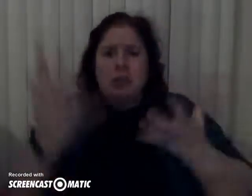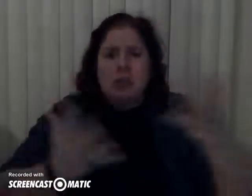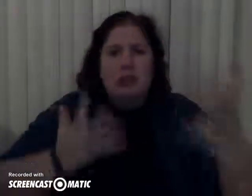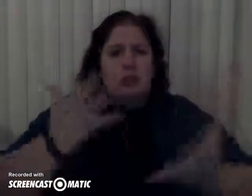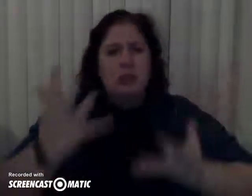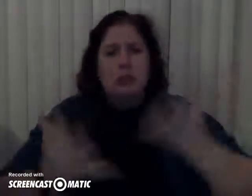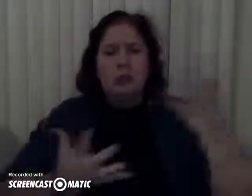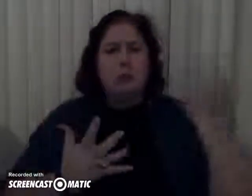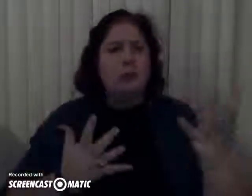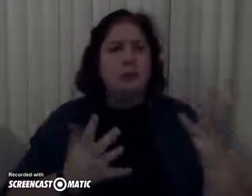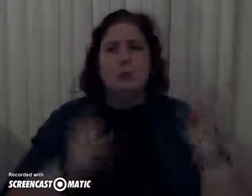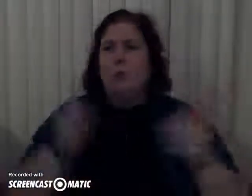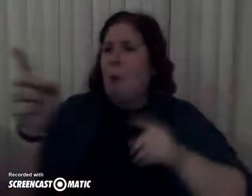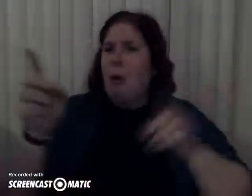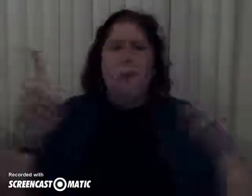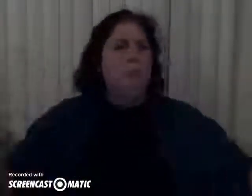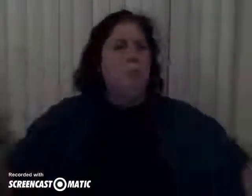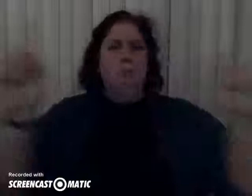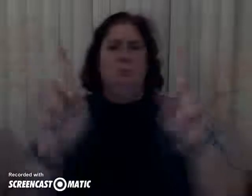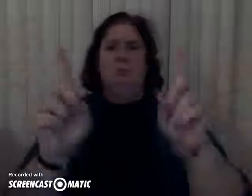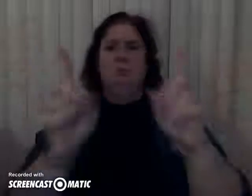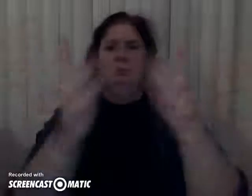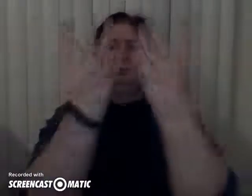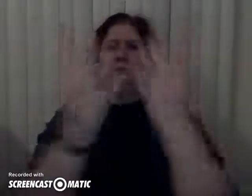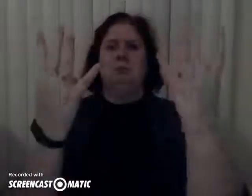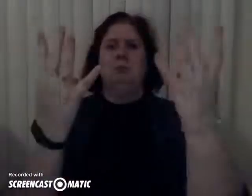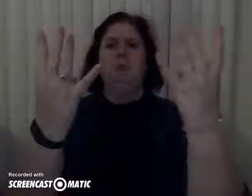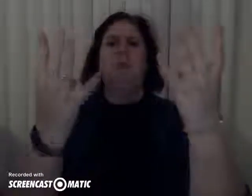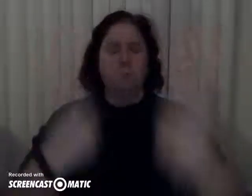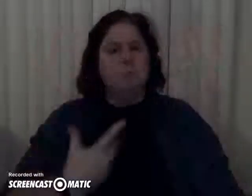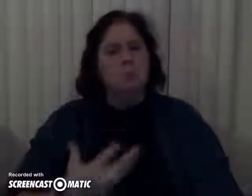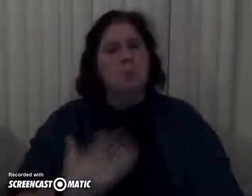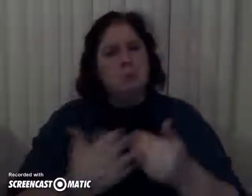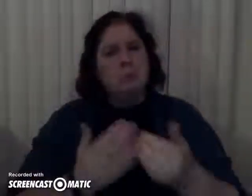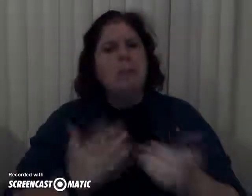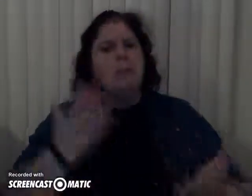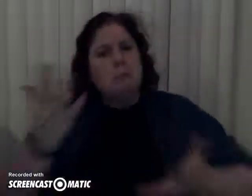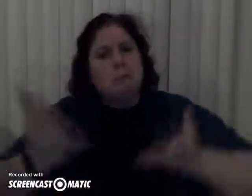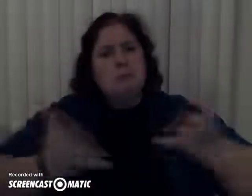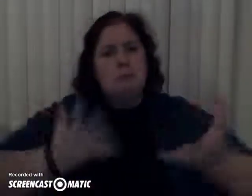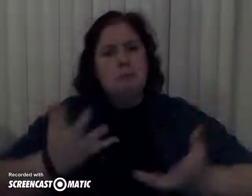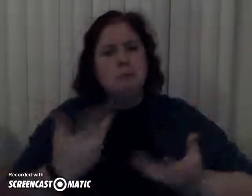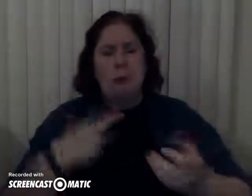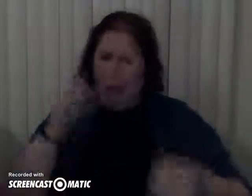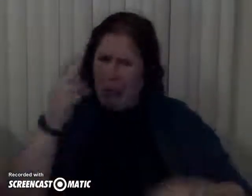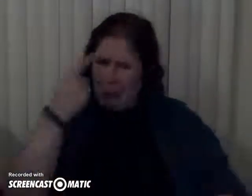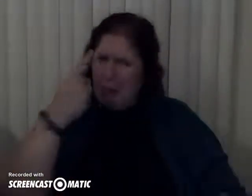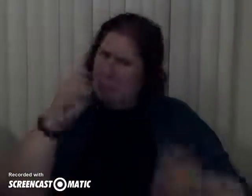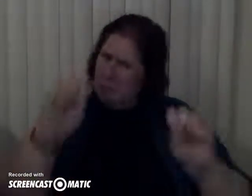kind of setting, getting people in the right place. So I think that would be a possibility, but, just to be perfectly